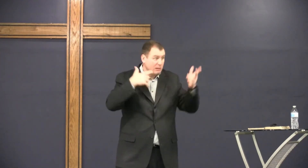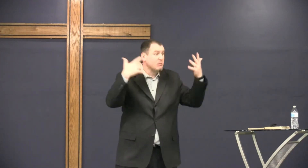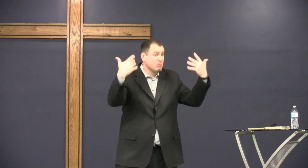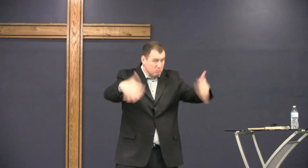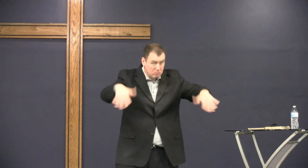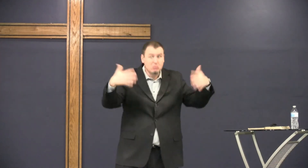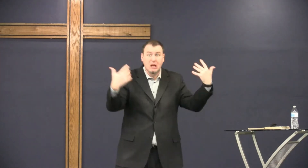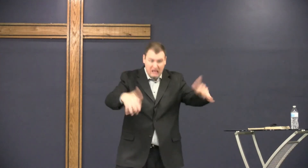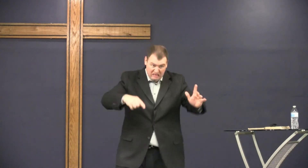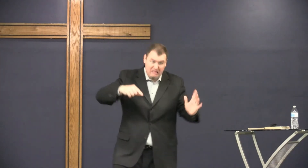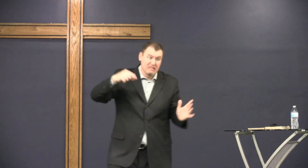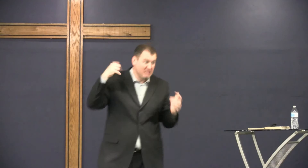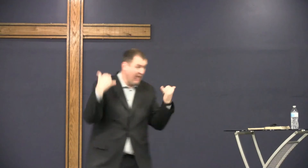These people